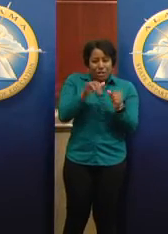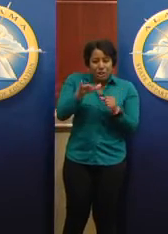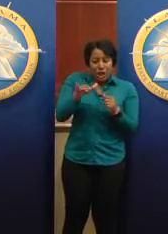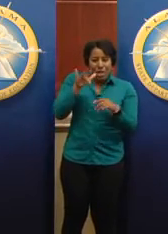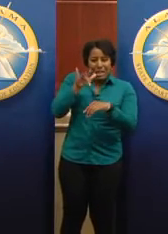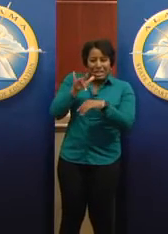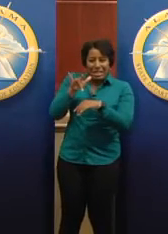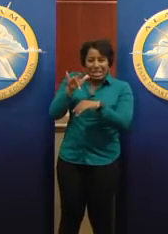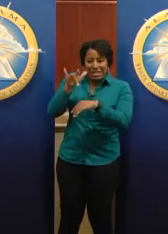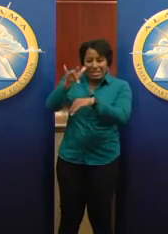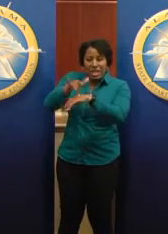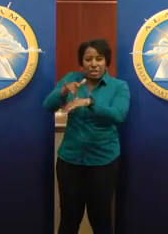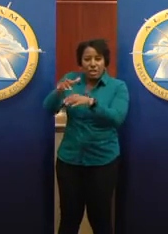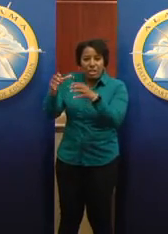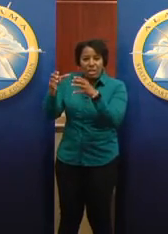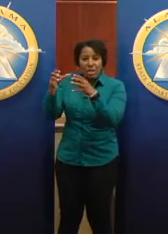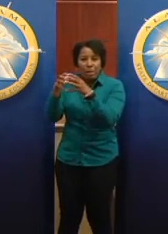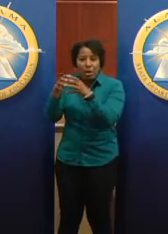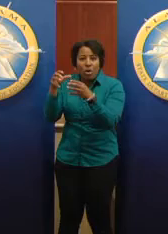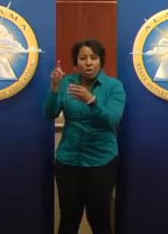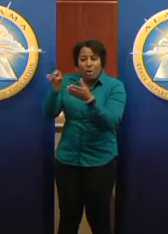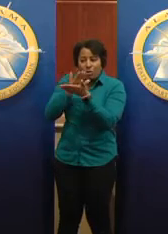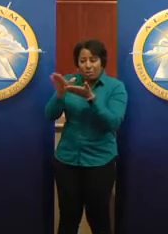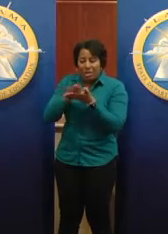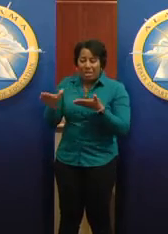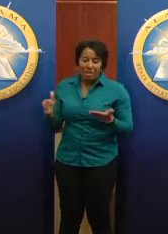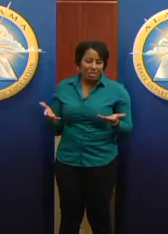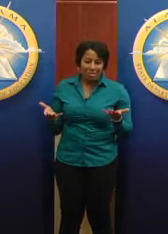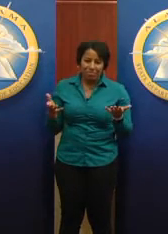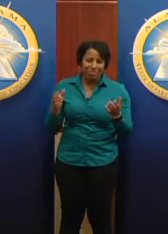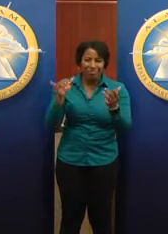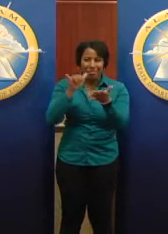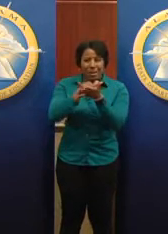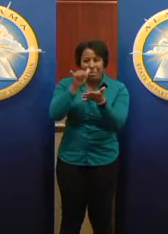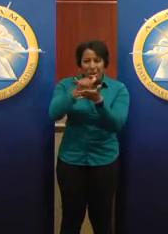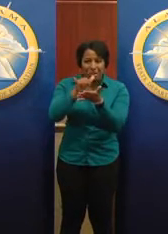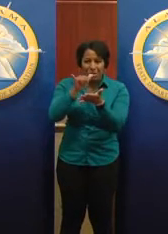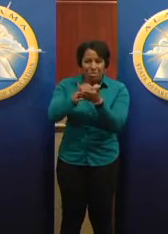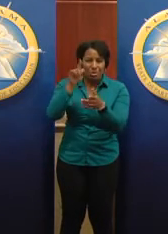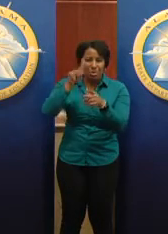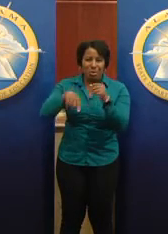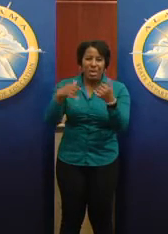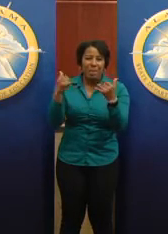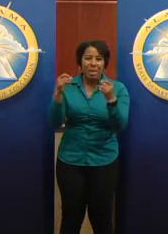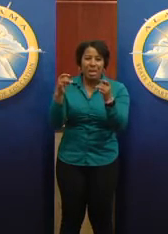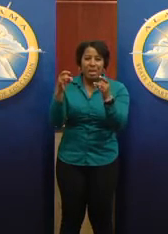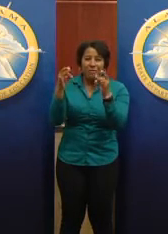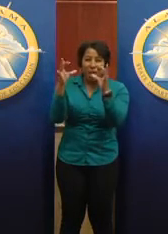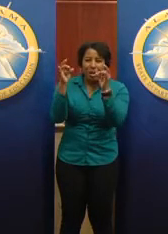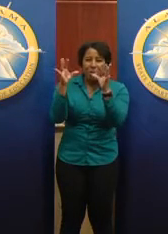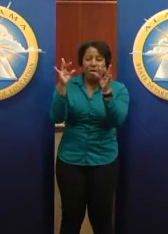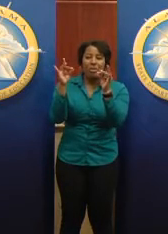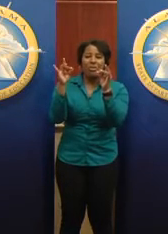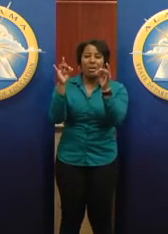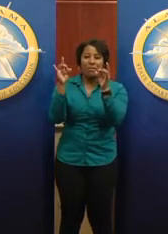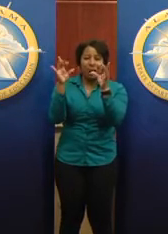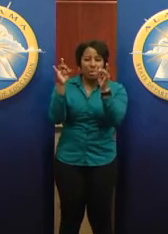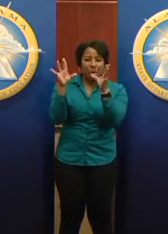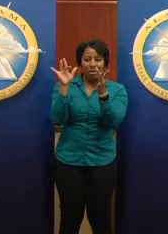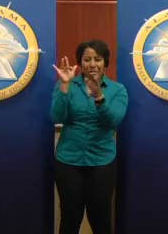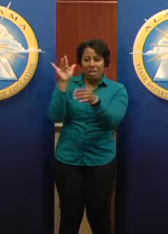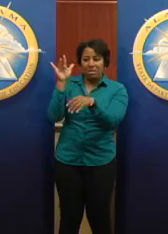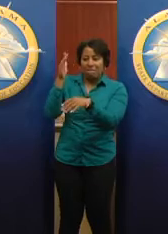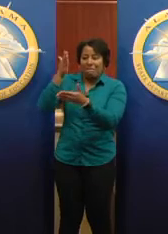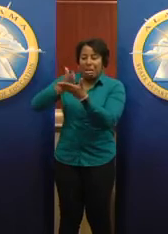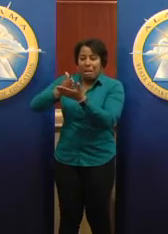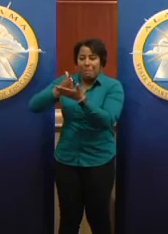who's played volleyball knows you can't do that and still play volleyball. But can you use a clean ball every time there's a